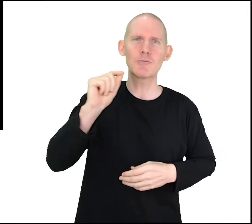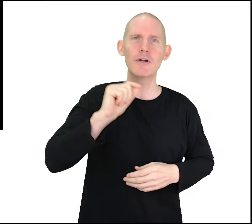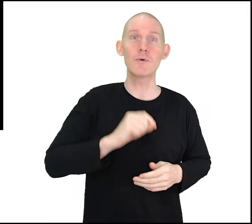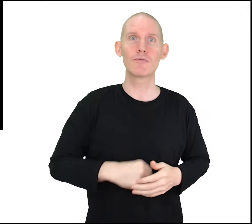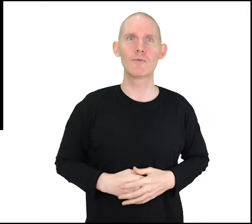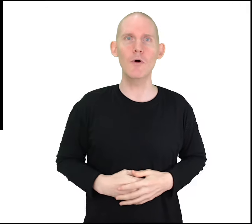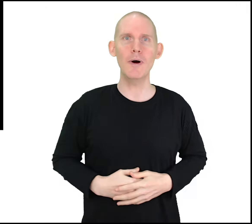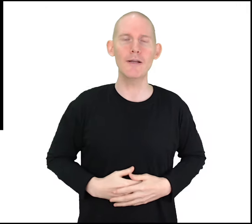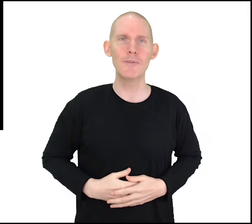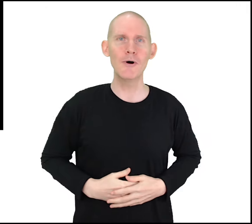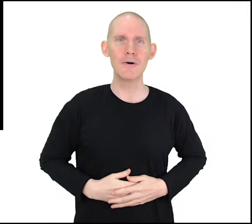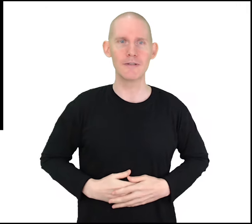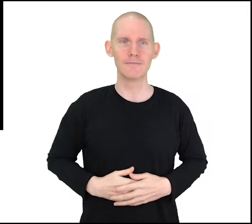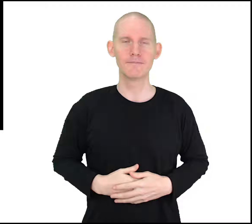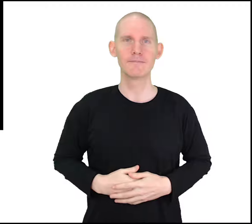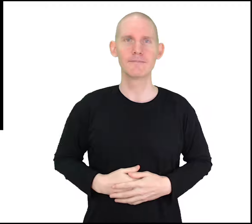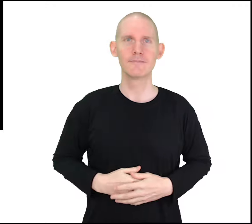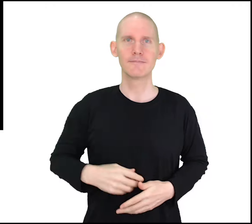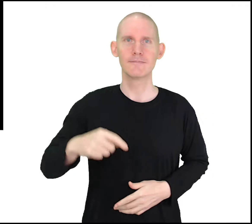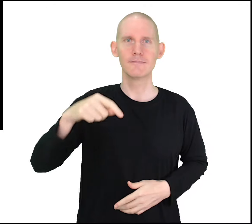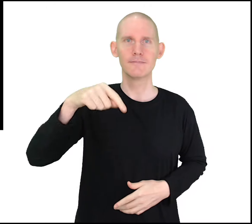with robot mode.